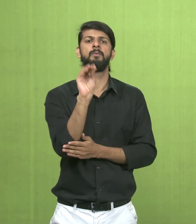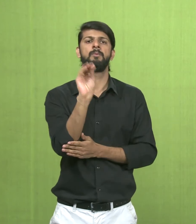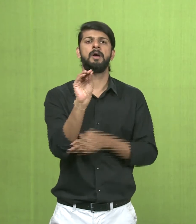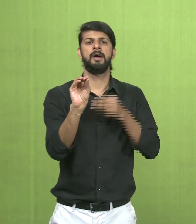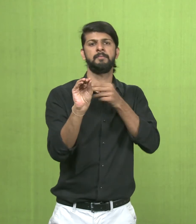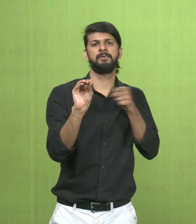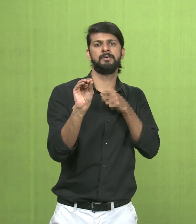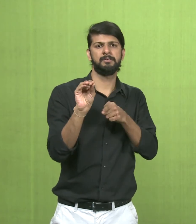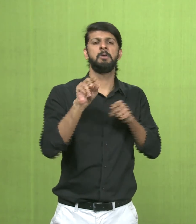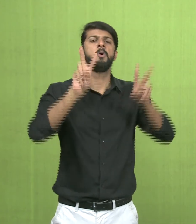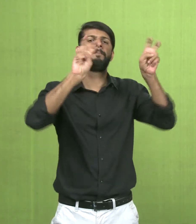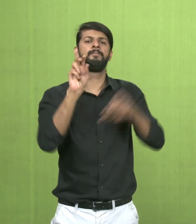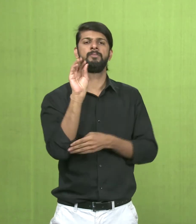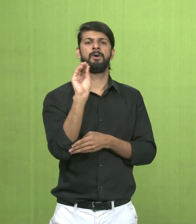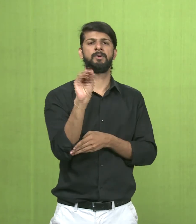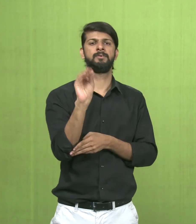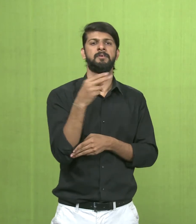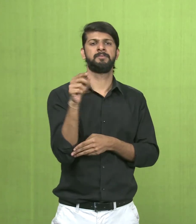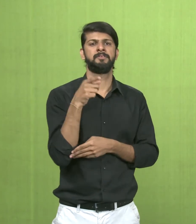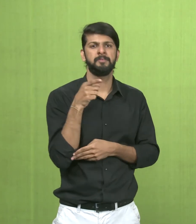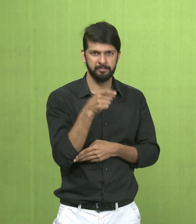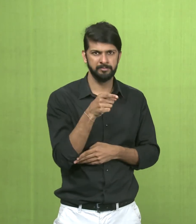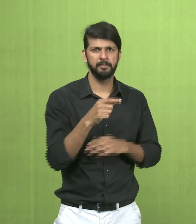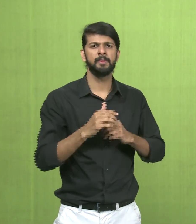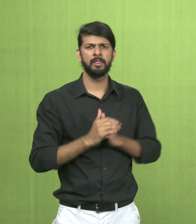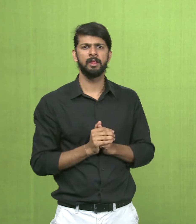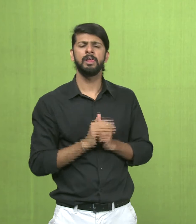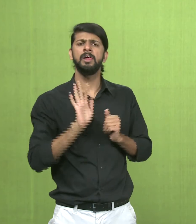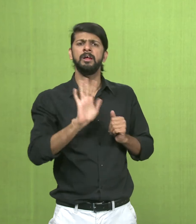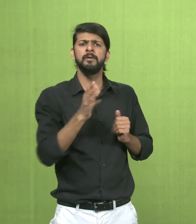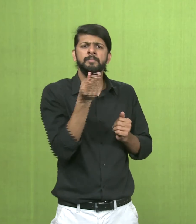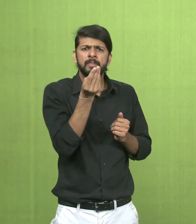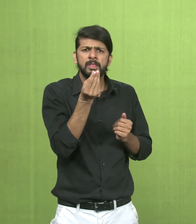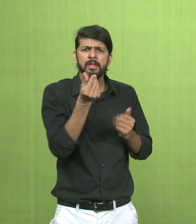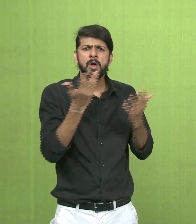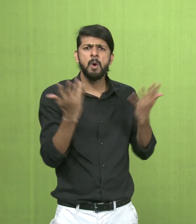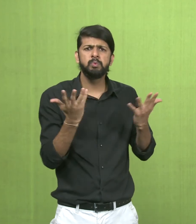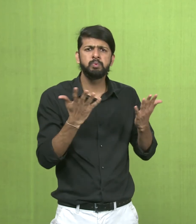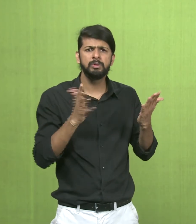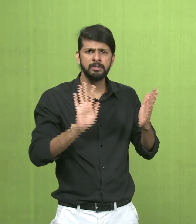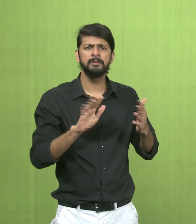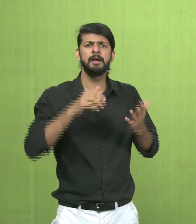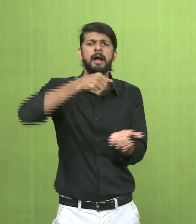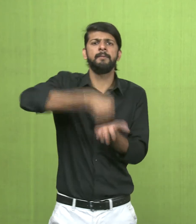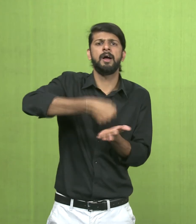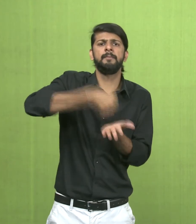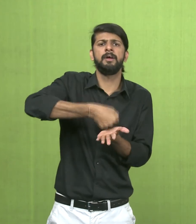Puja Ka Chowk is basically the title of this artwork. The material